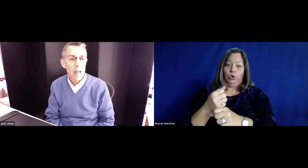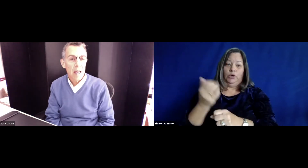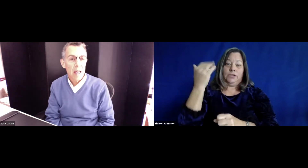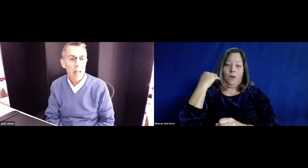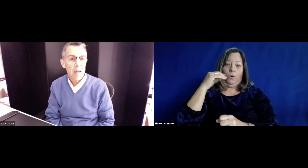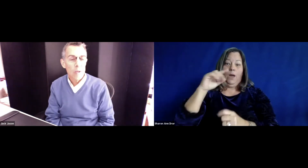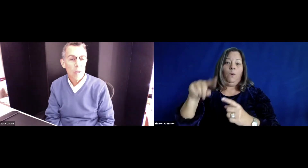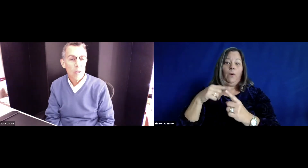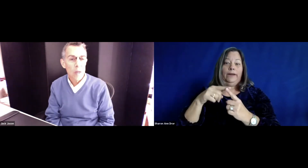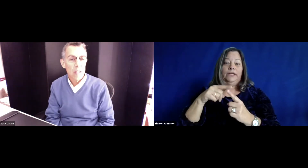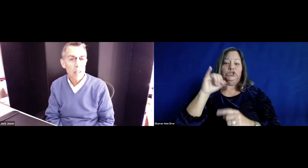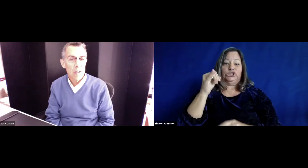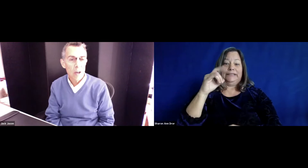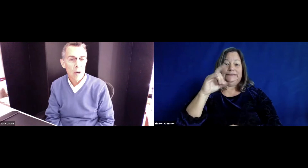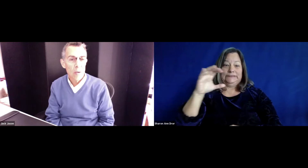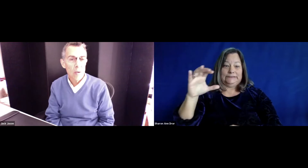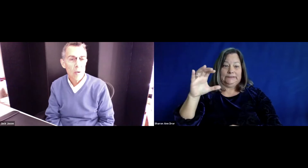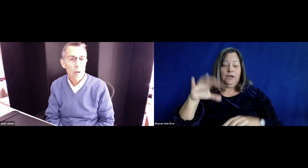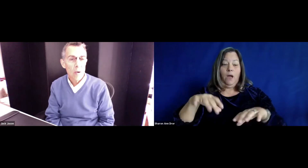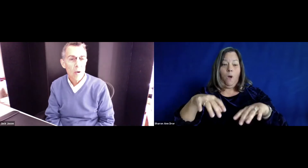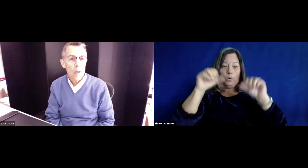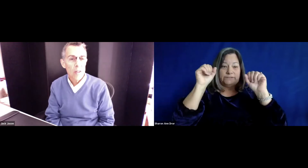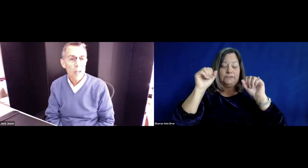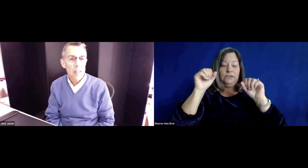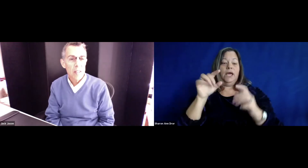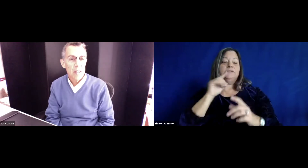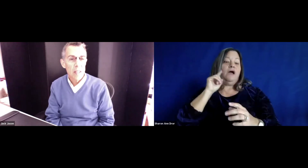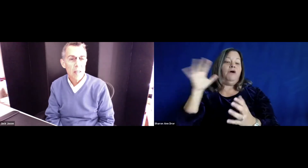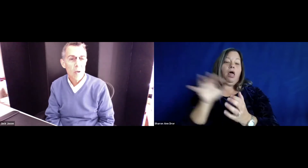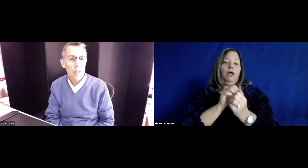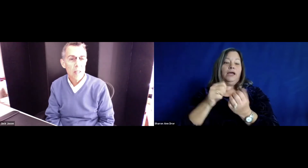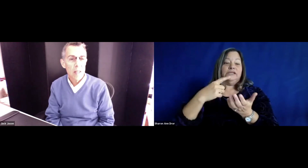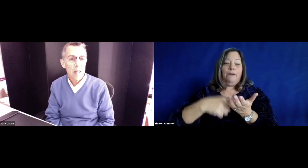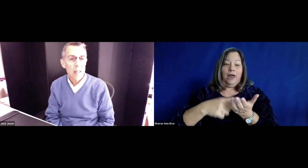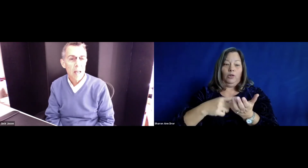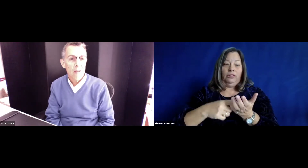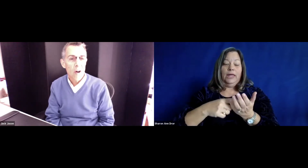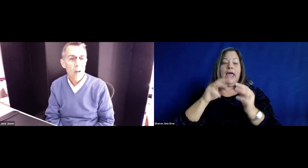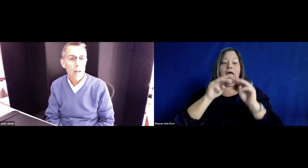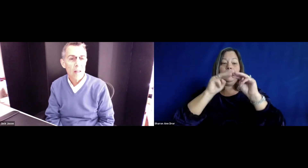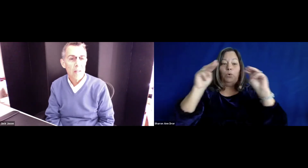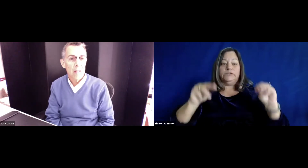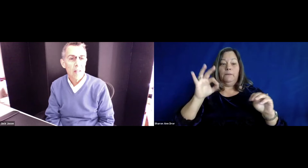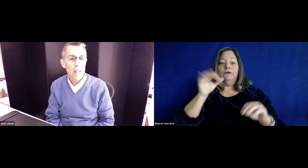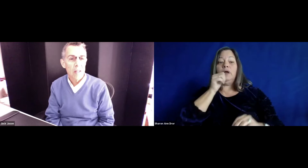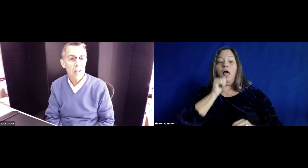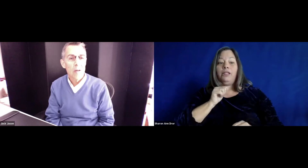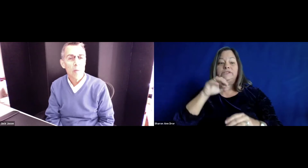And it was only 26 years ago when the JDCC hosted the Deaf Holocaust discussion in the Museum